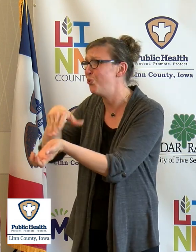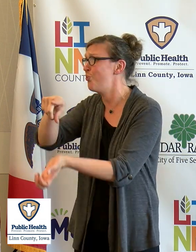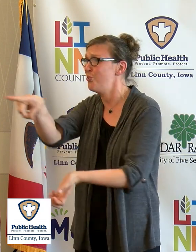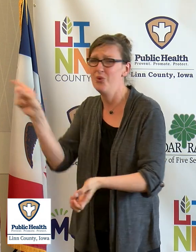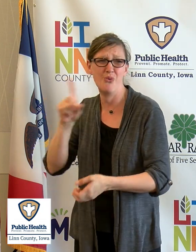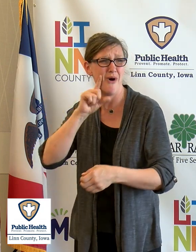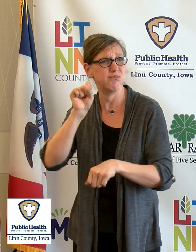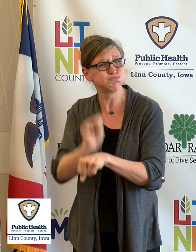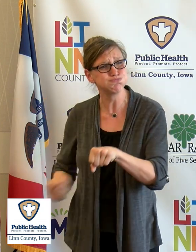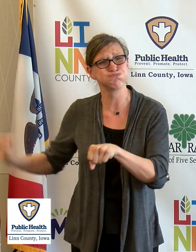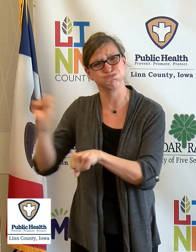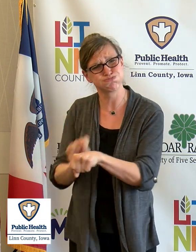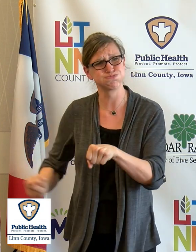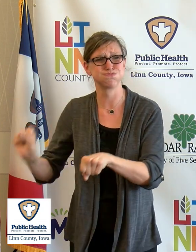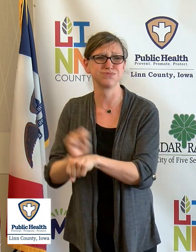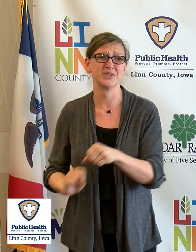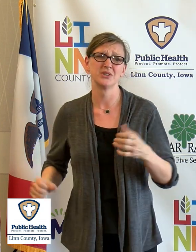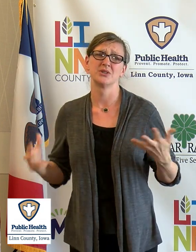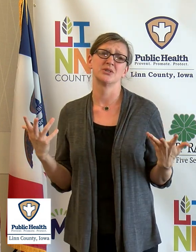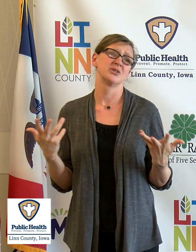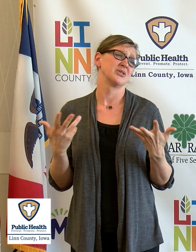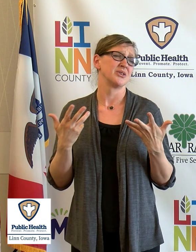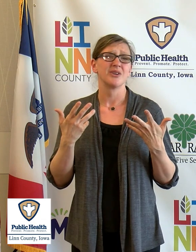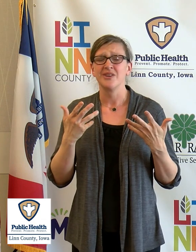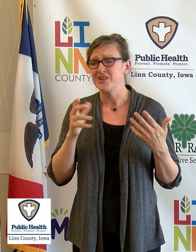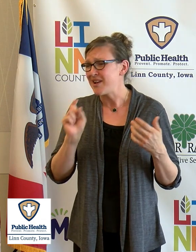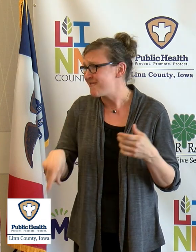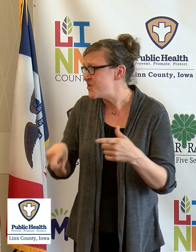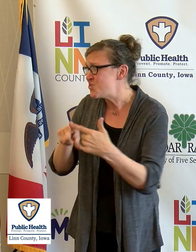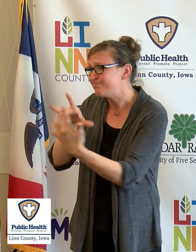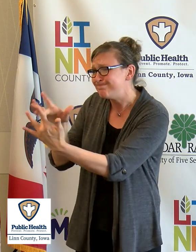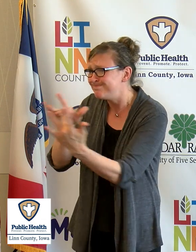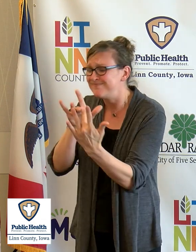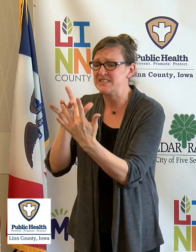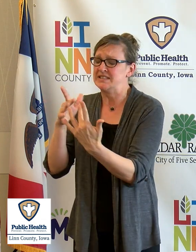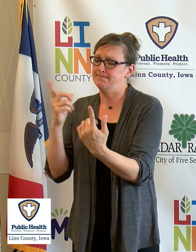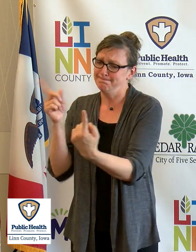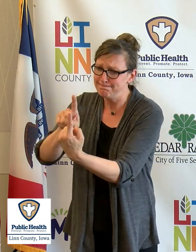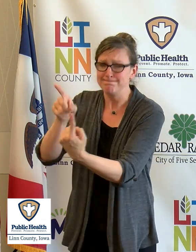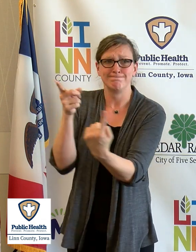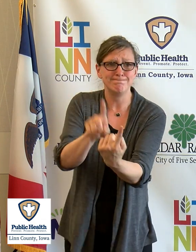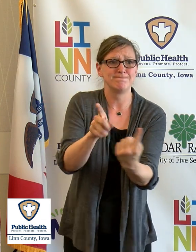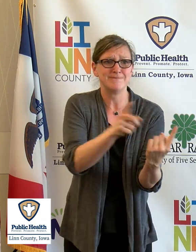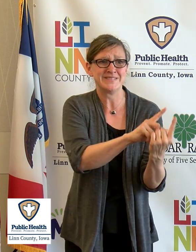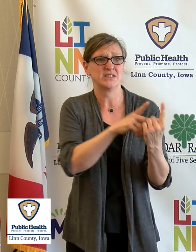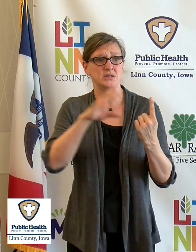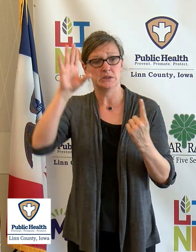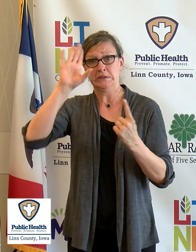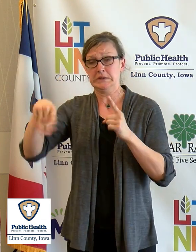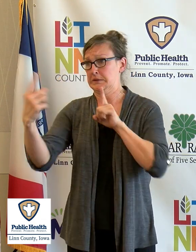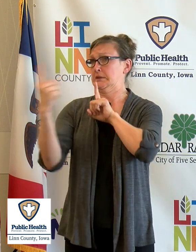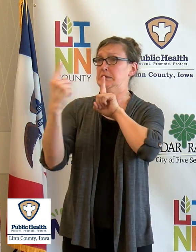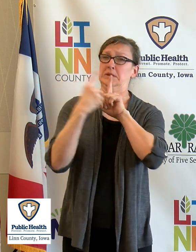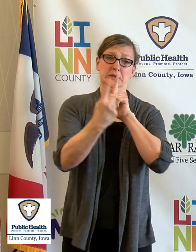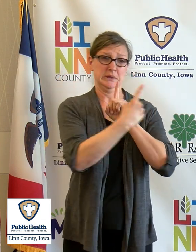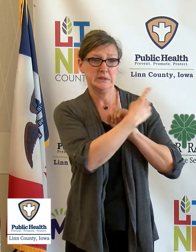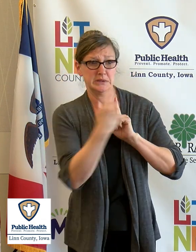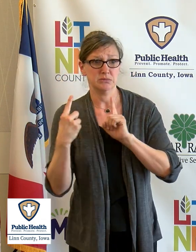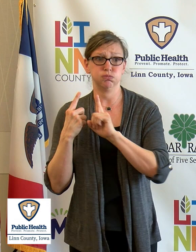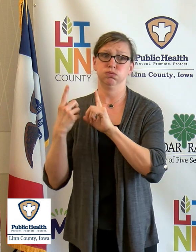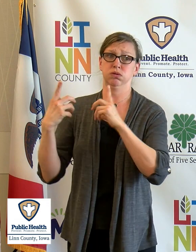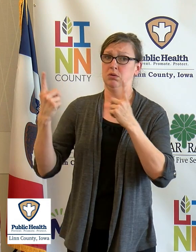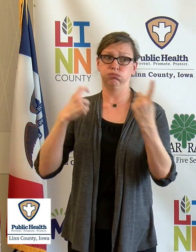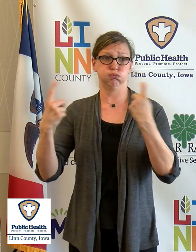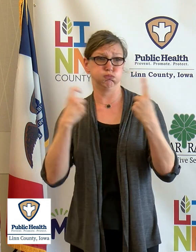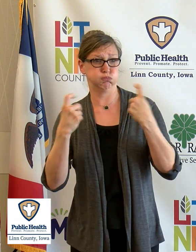tracing, data analysis, planning and logistics, and answering hundreds of questions from businesses, governments, and